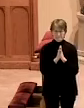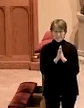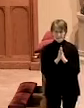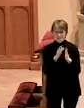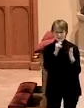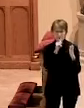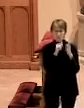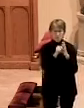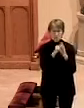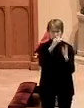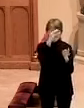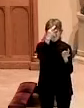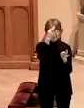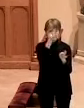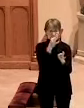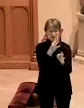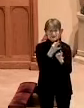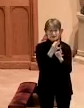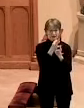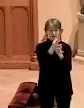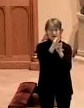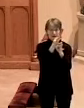The mystery of